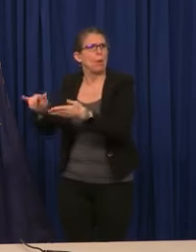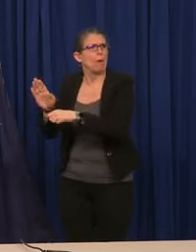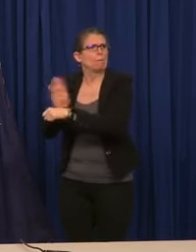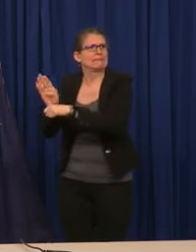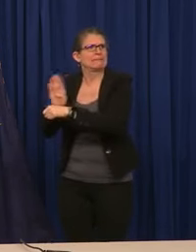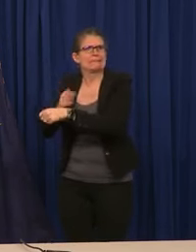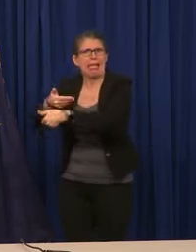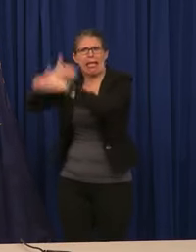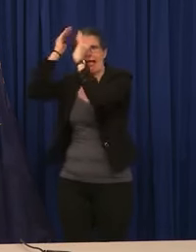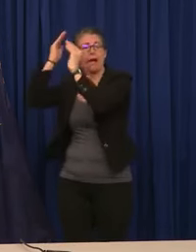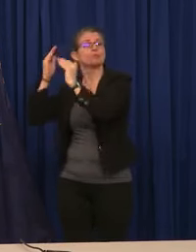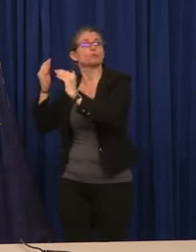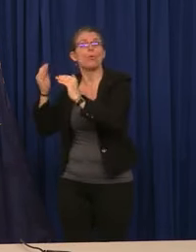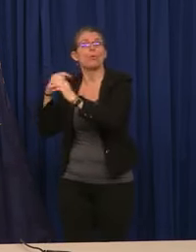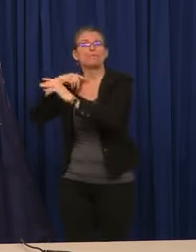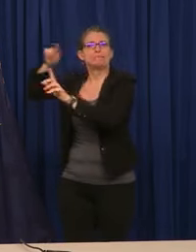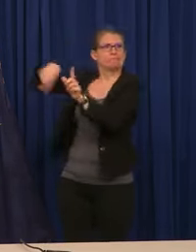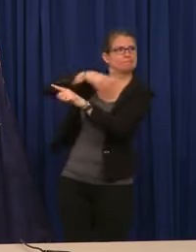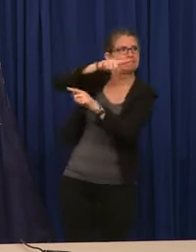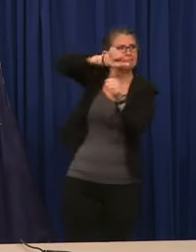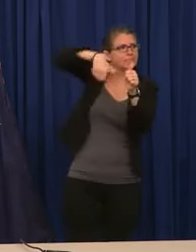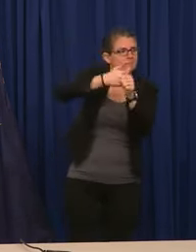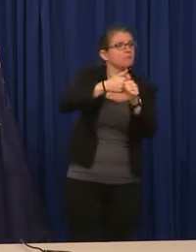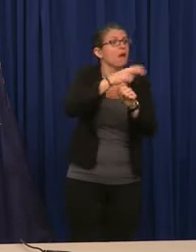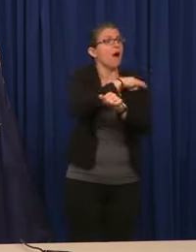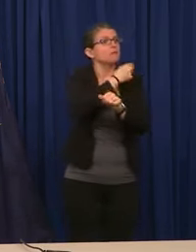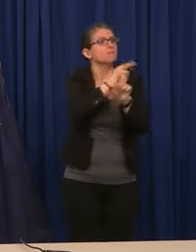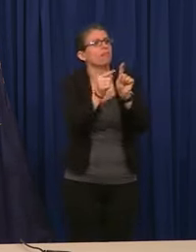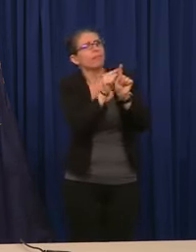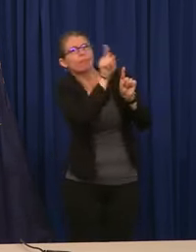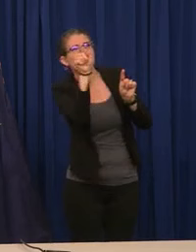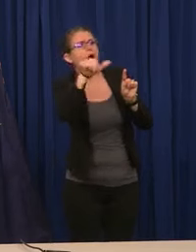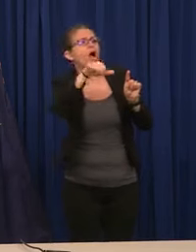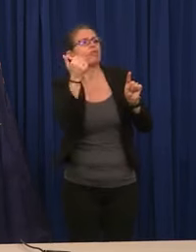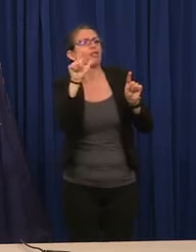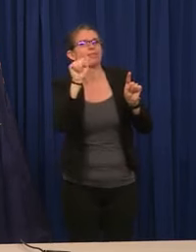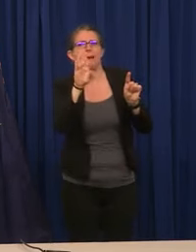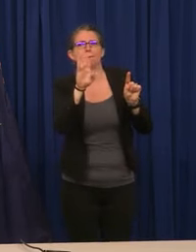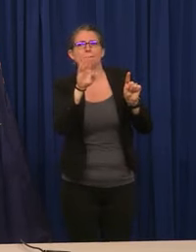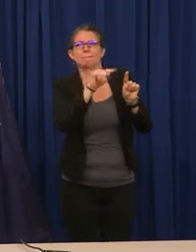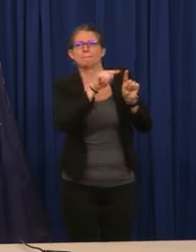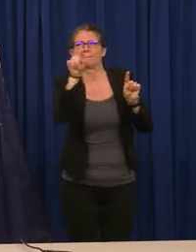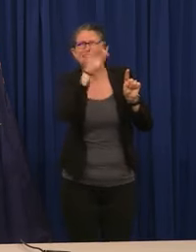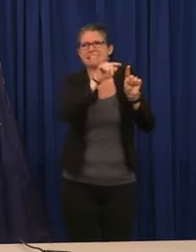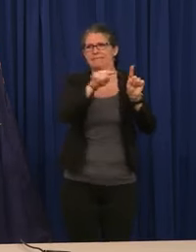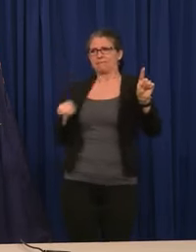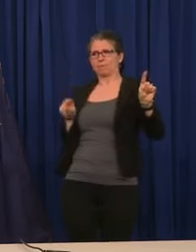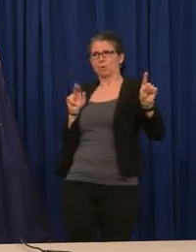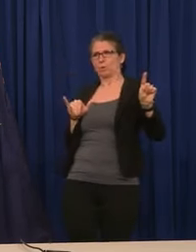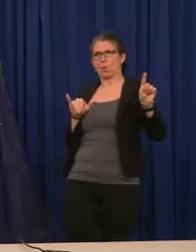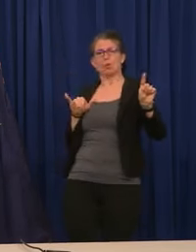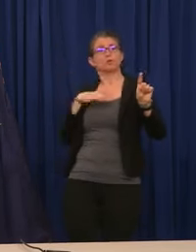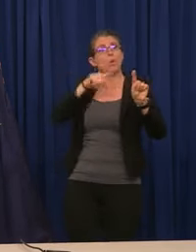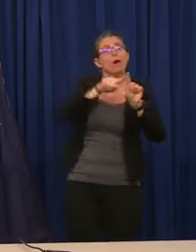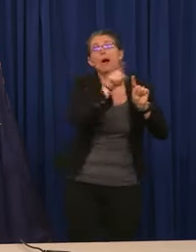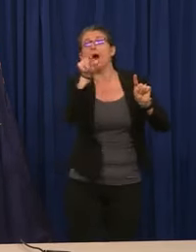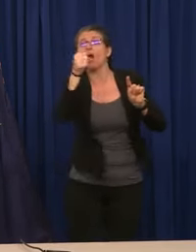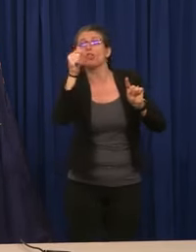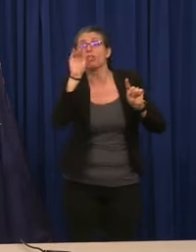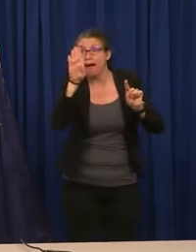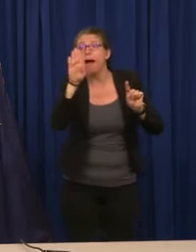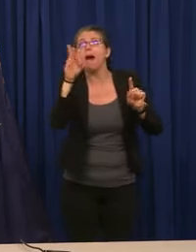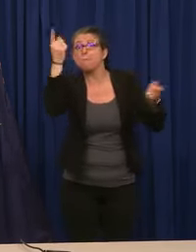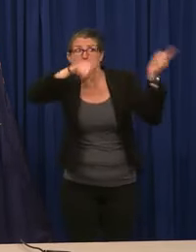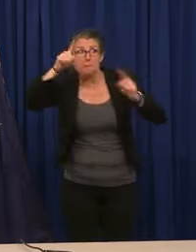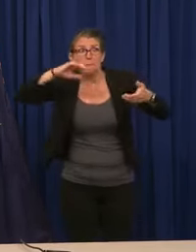issues for quite some time, and we continue to work with them to make sure that they are thinking ahead and trying to see around the